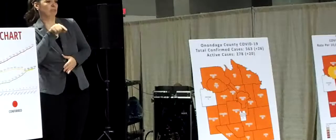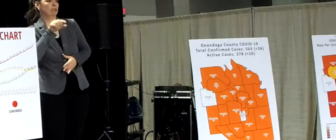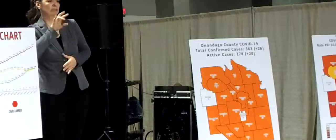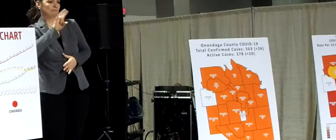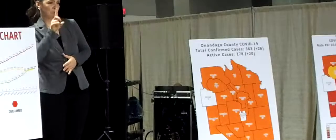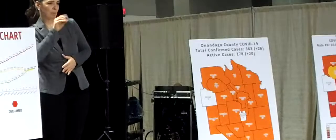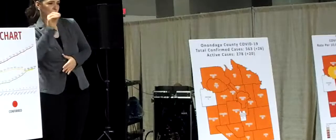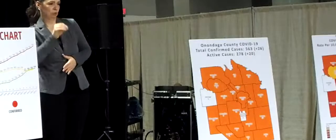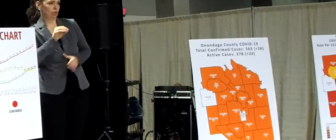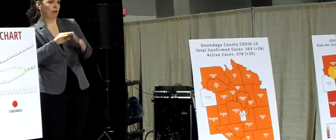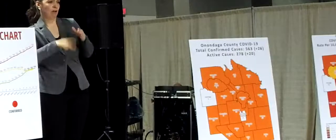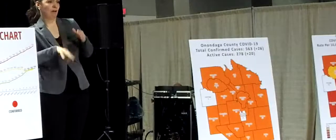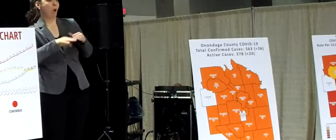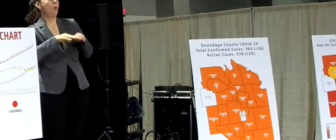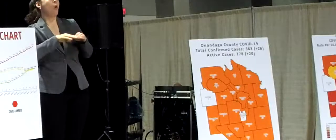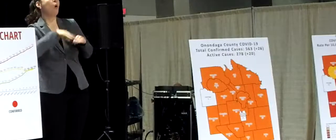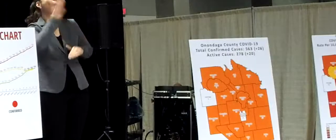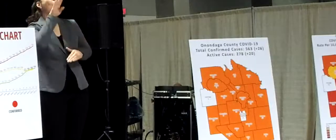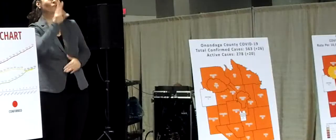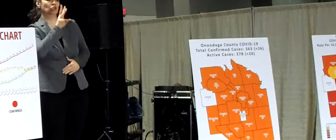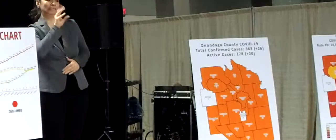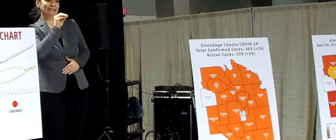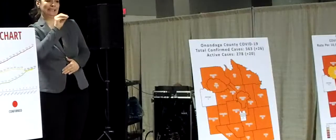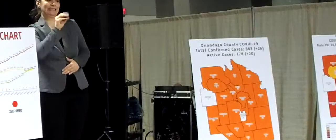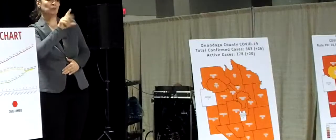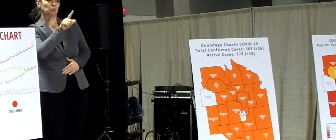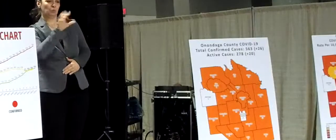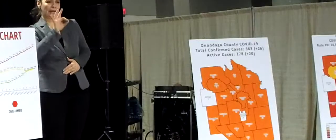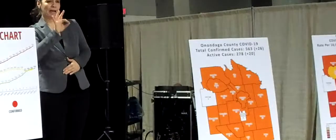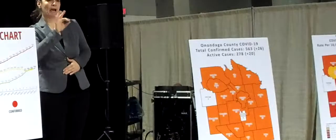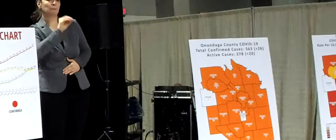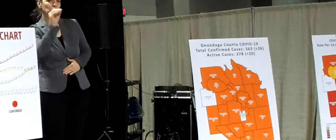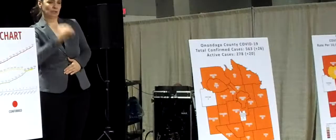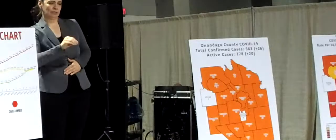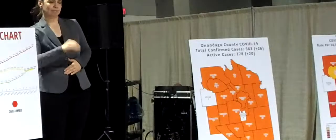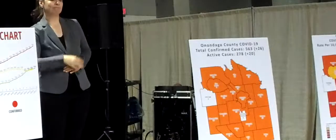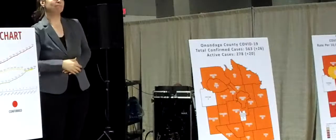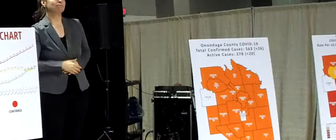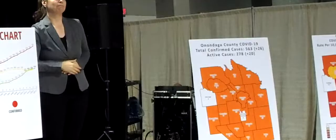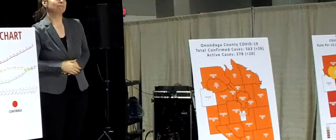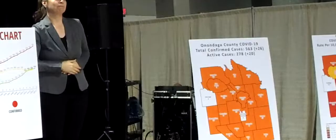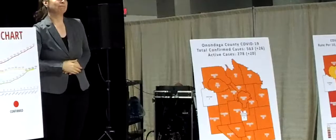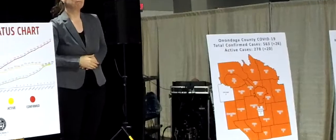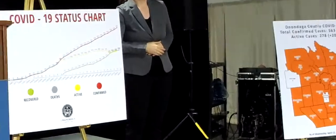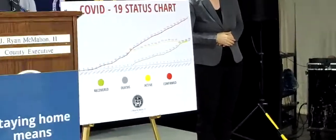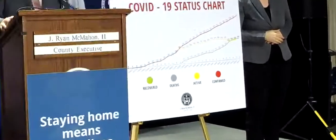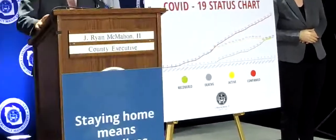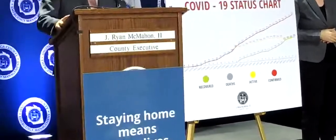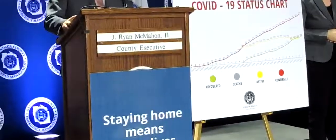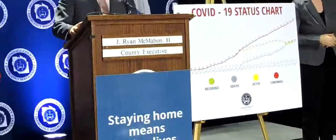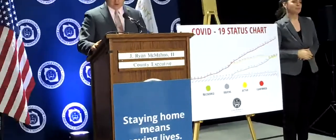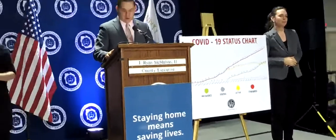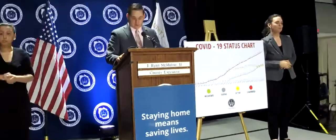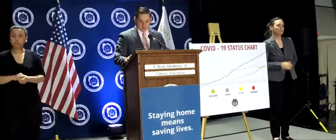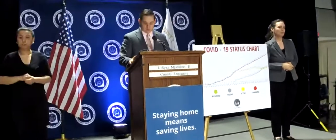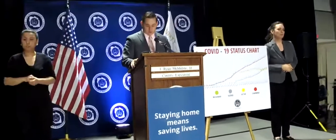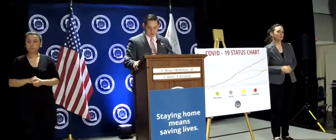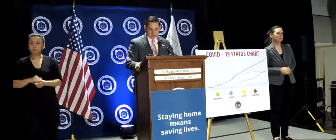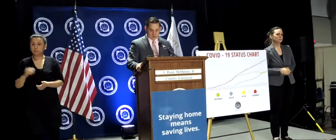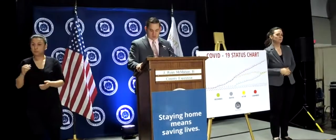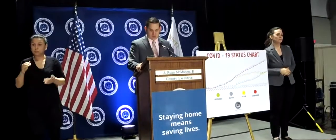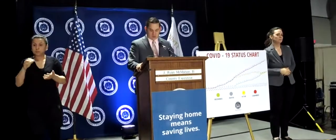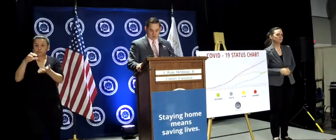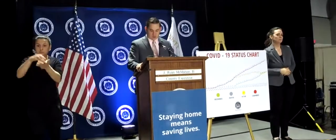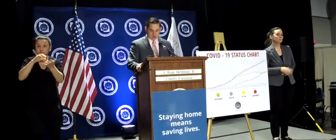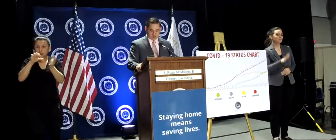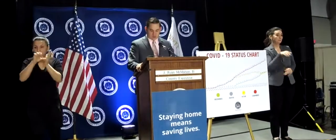60, and 29% of our cases have been over 60 years of age. Breakdown by municipality. City